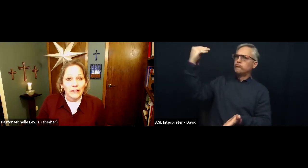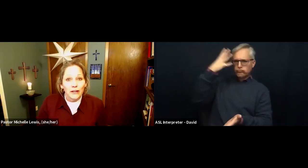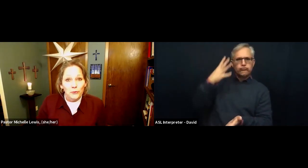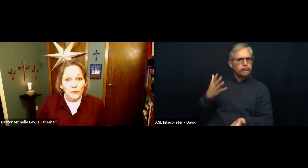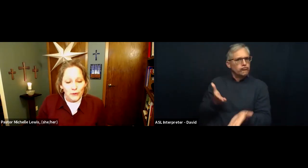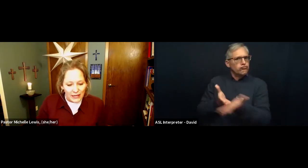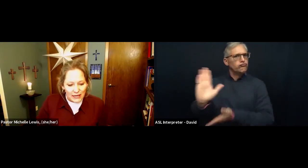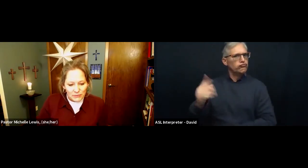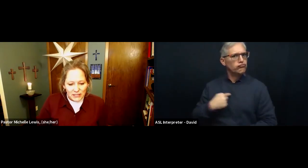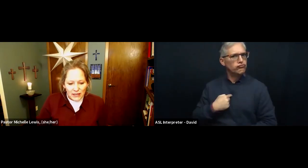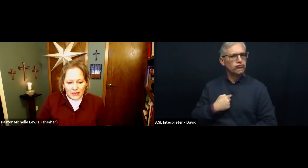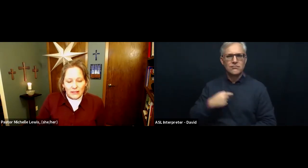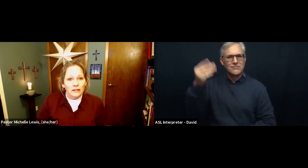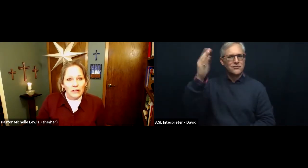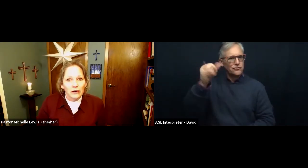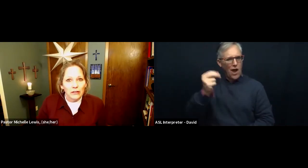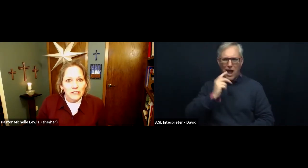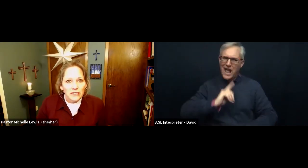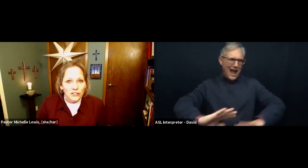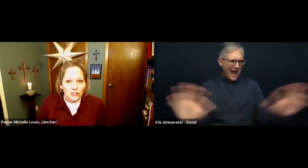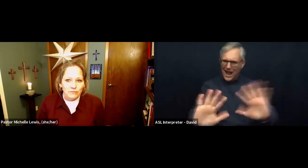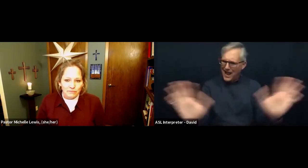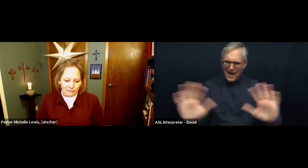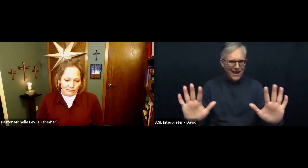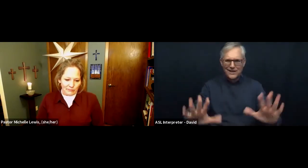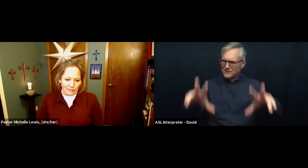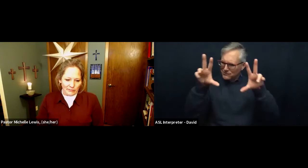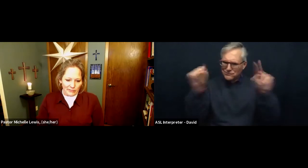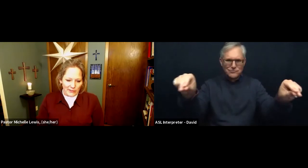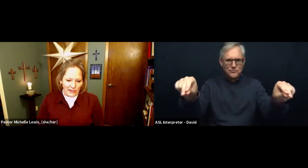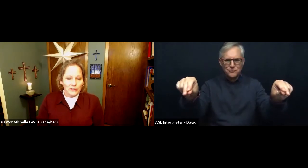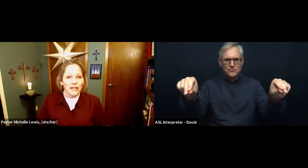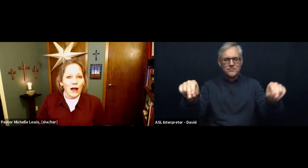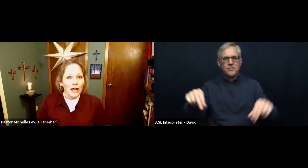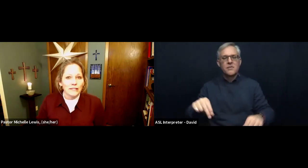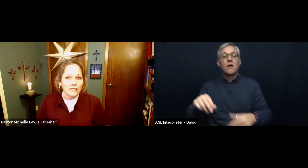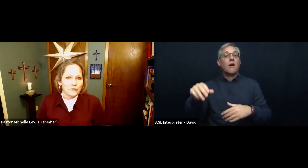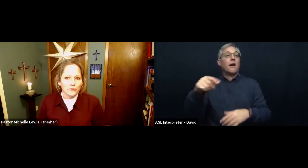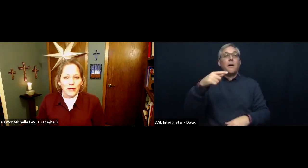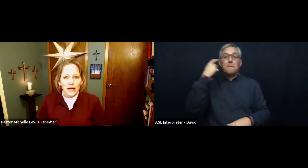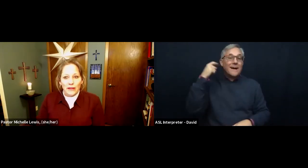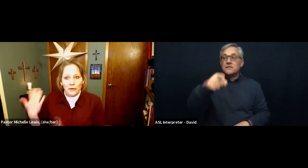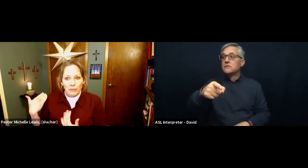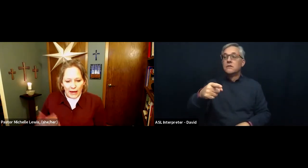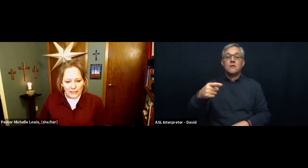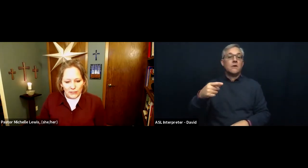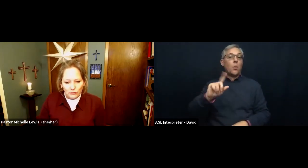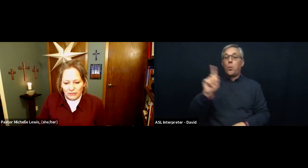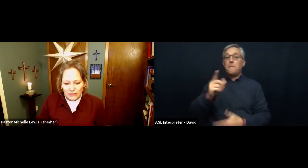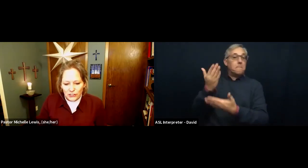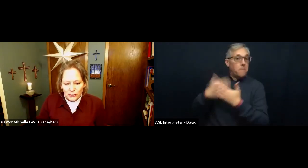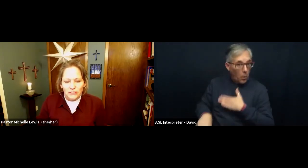John proclaims that our heritage, that our ties to the